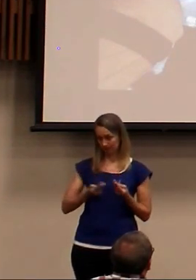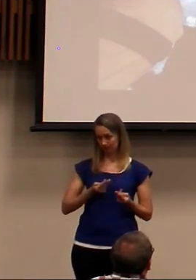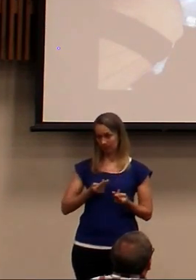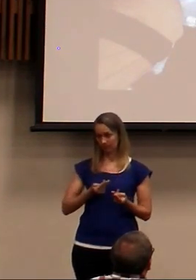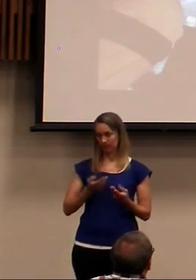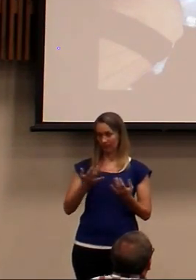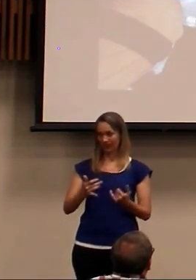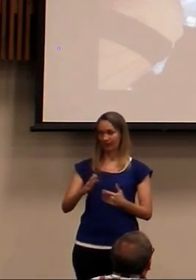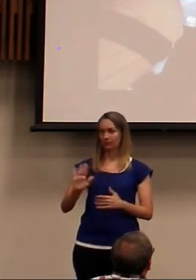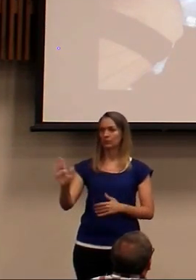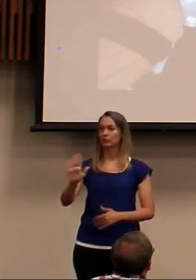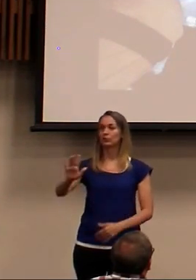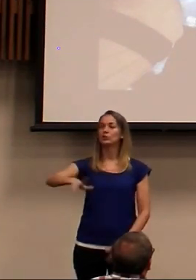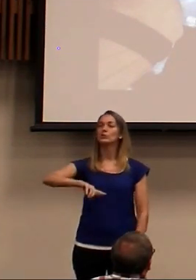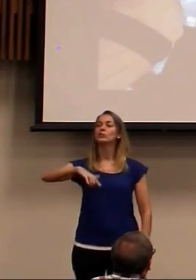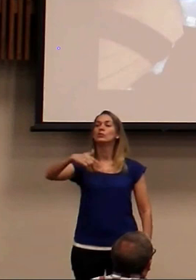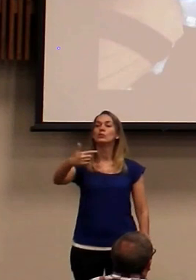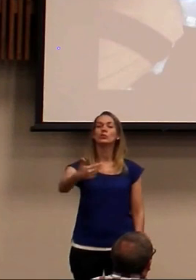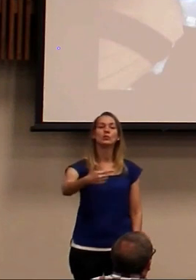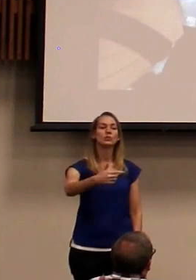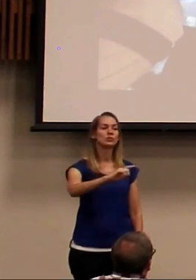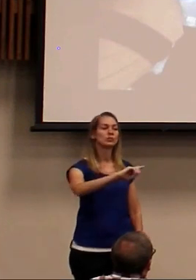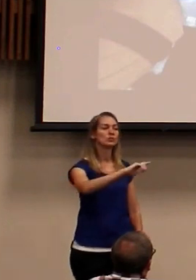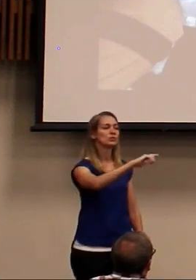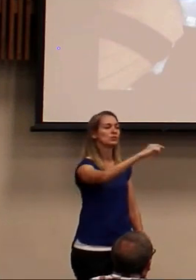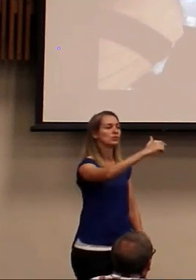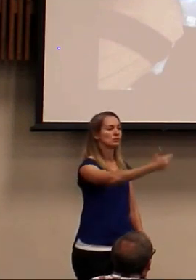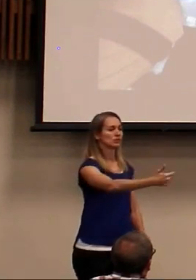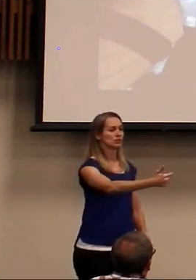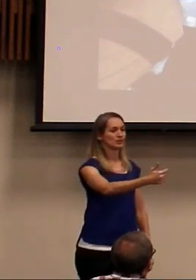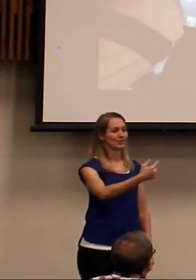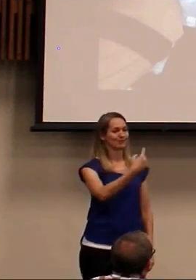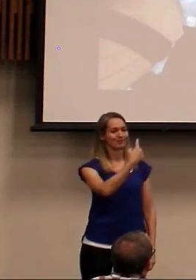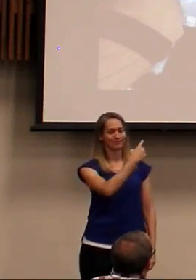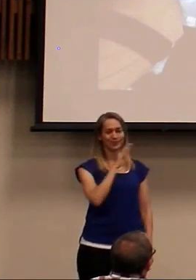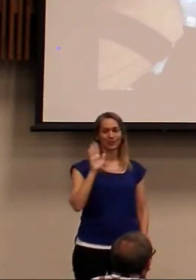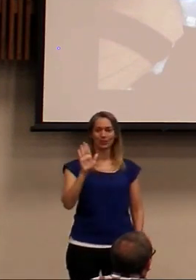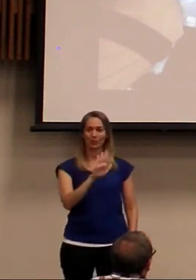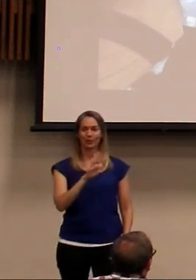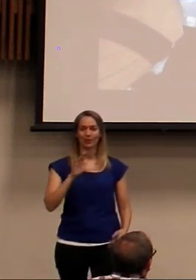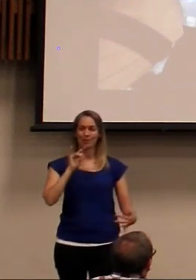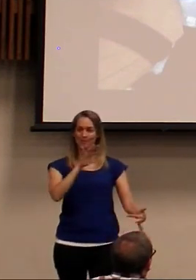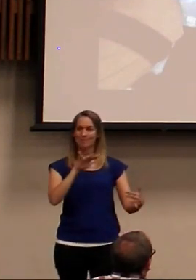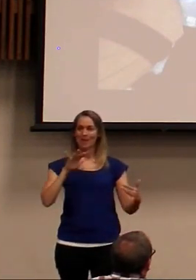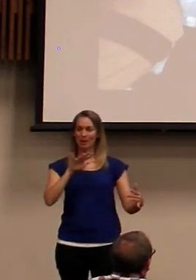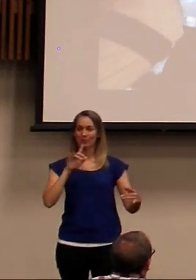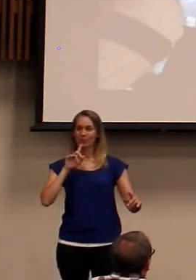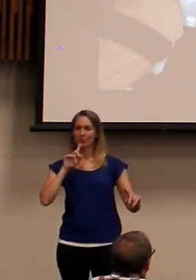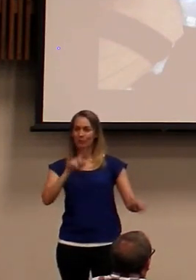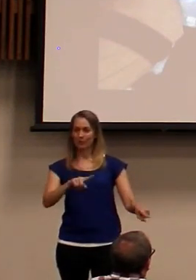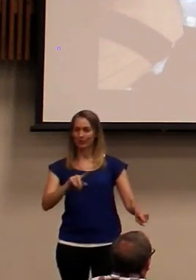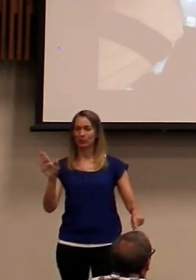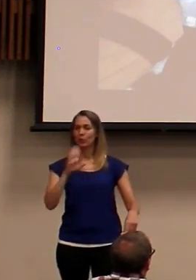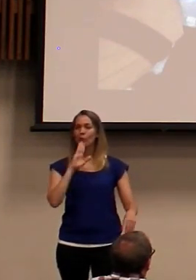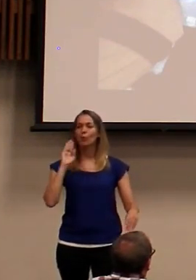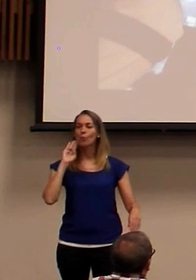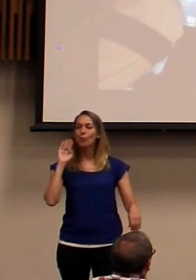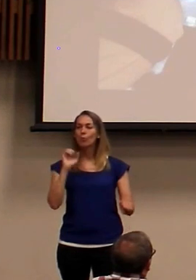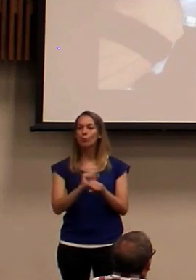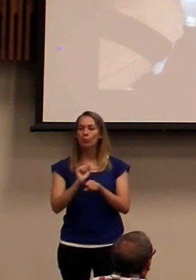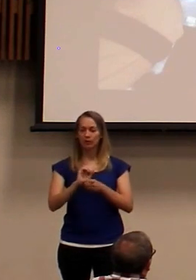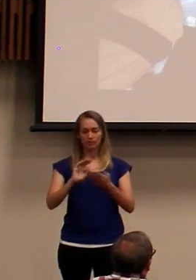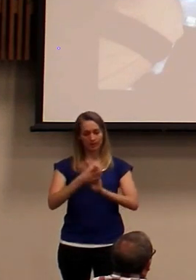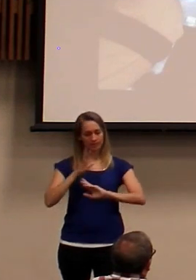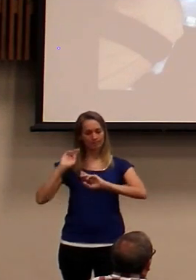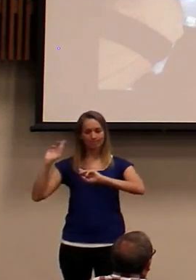Now it's your turn. Here's your battle orders. This is your homework. Get yourself ready to minister.